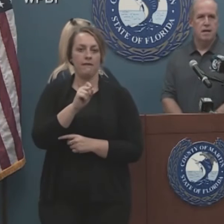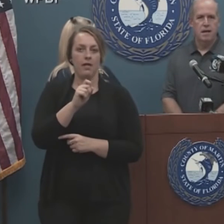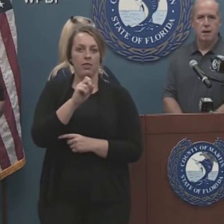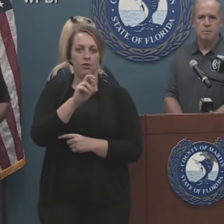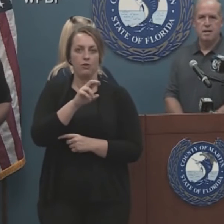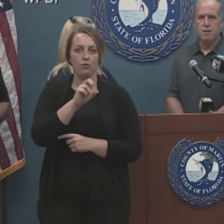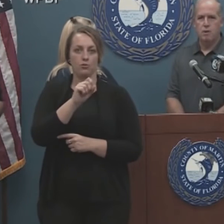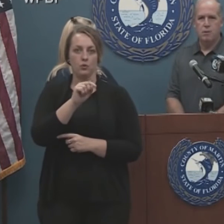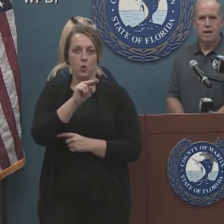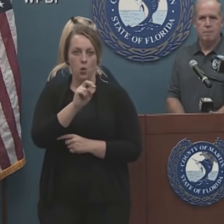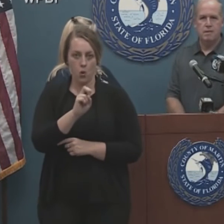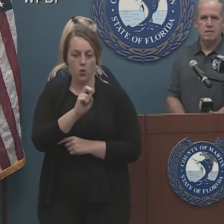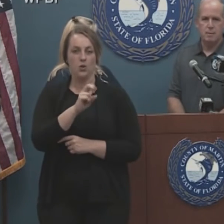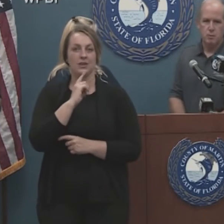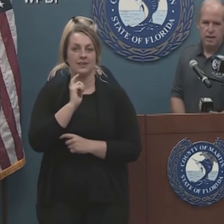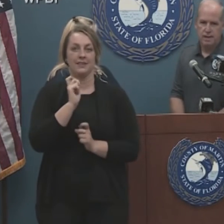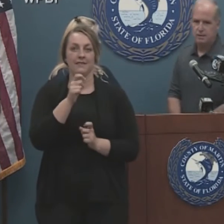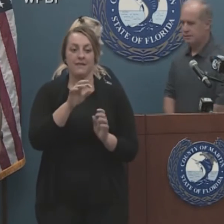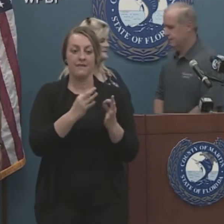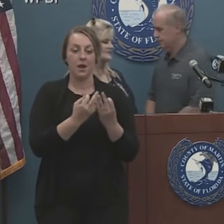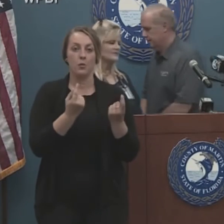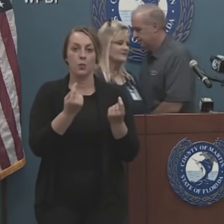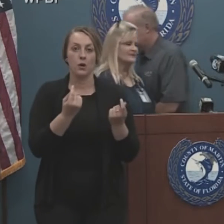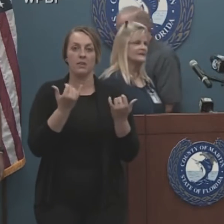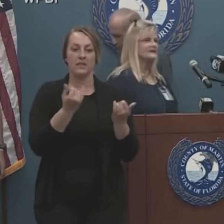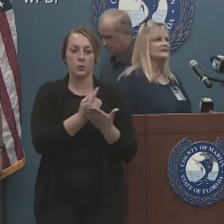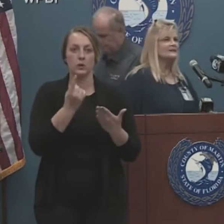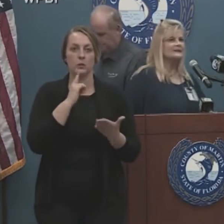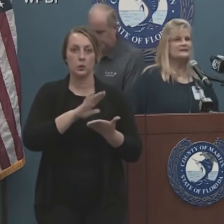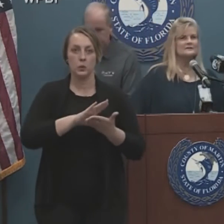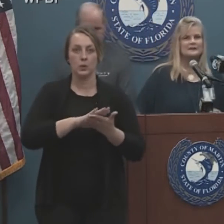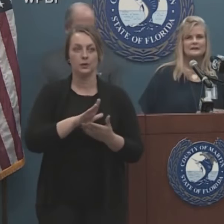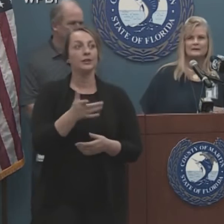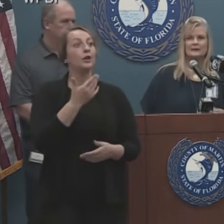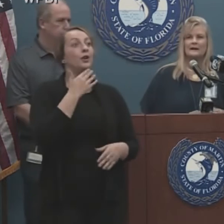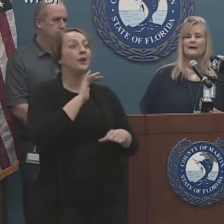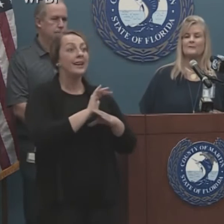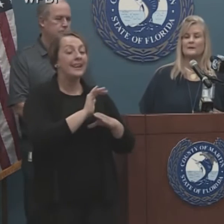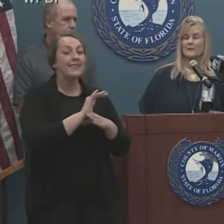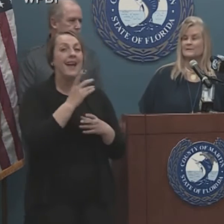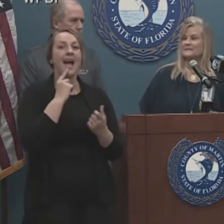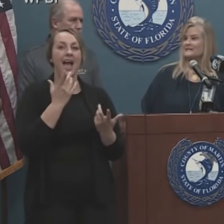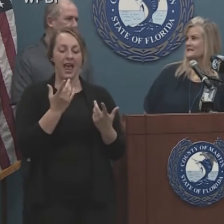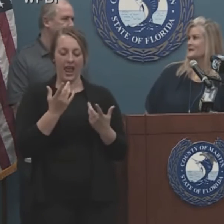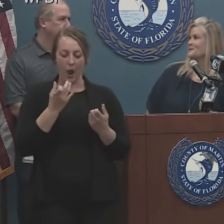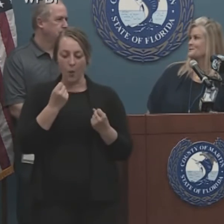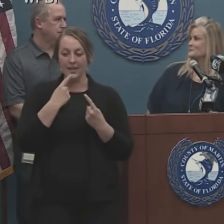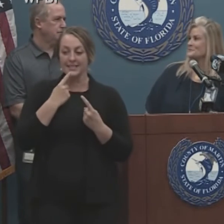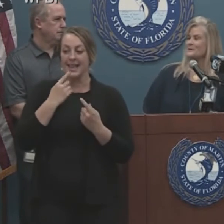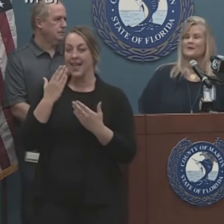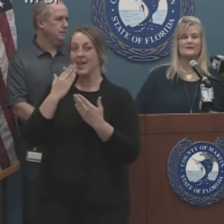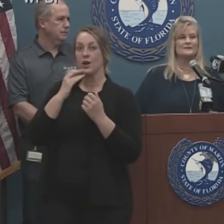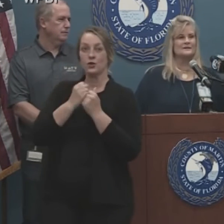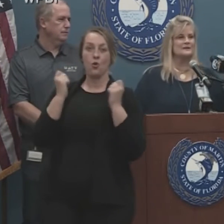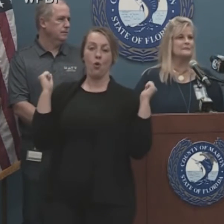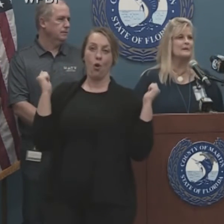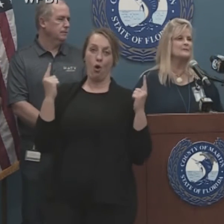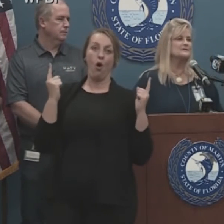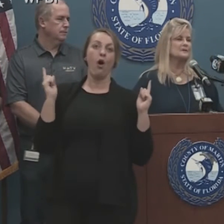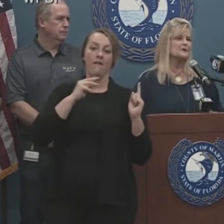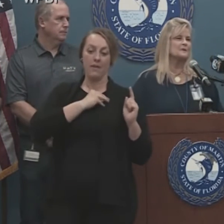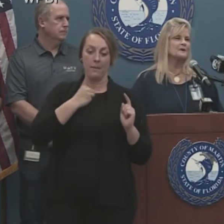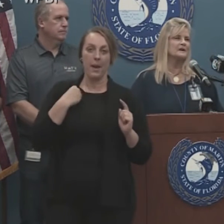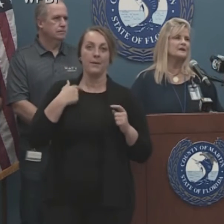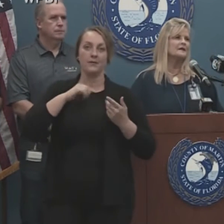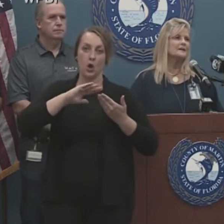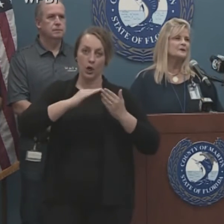families an update on what will happen this coming week. Good evening, and allow me a moment to say thank you to all of the